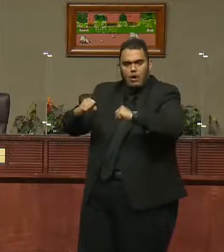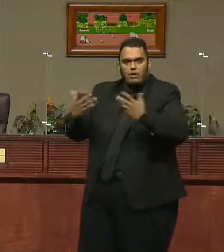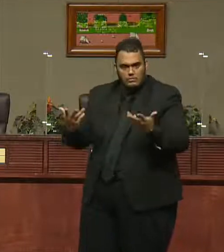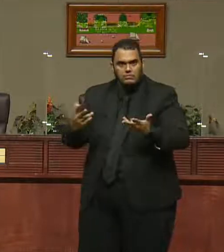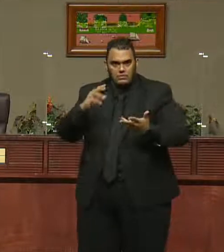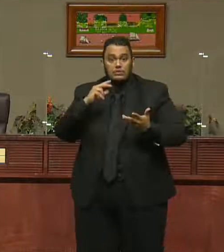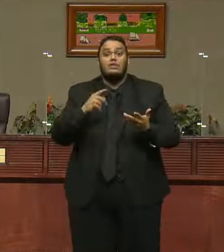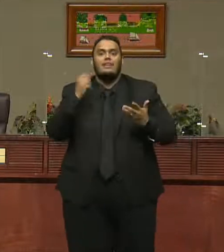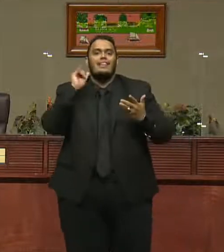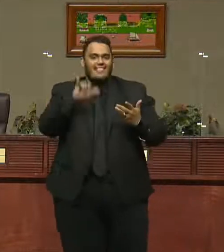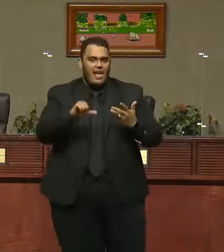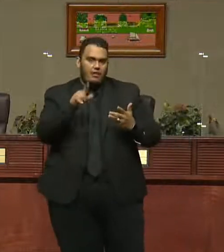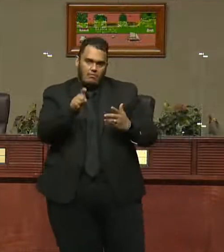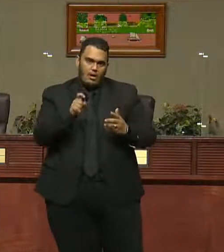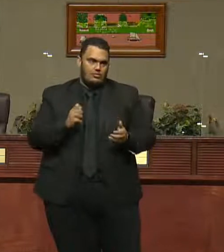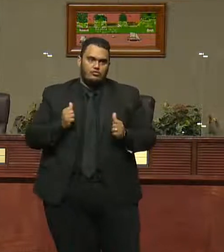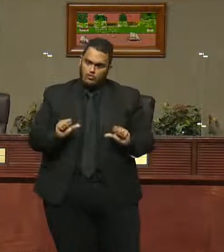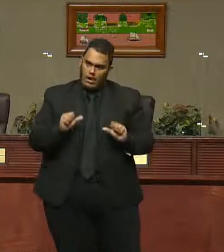advantage.